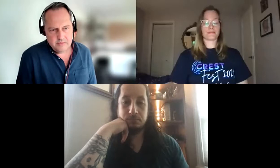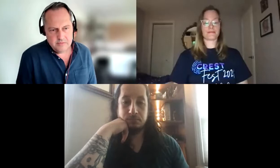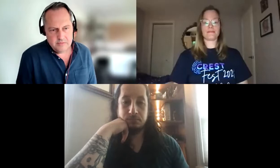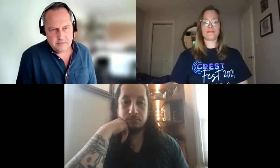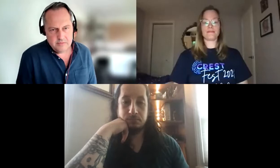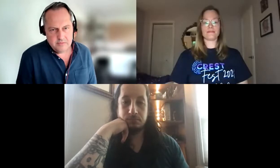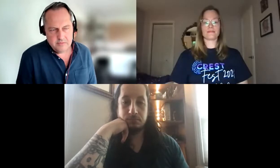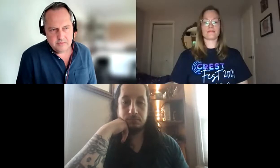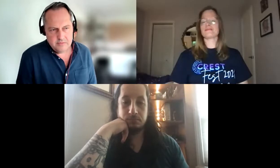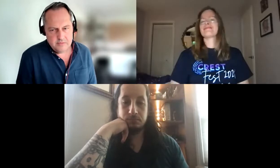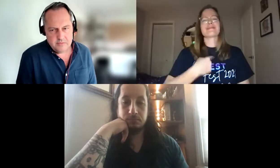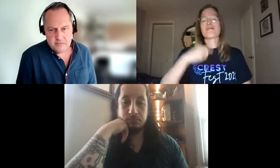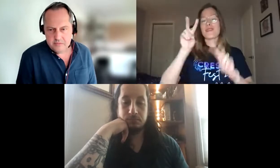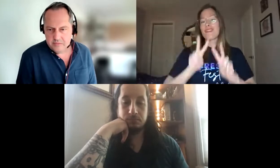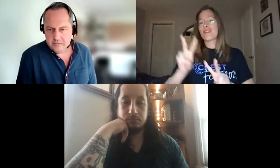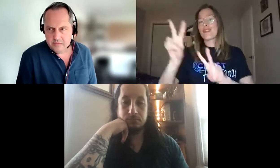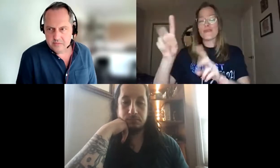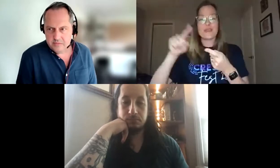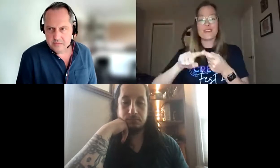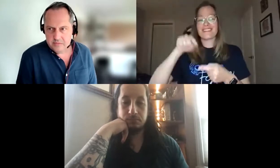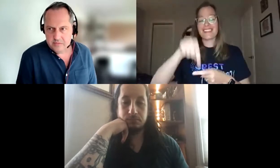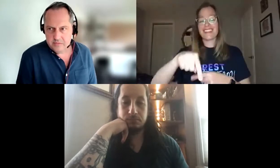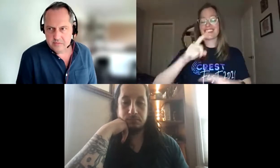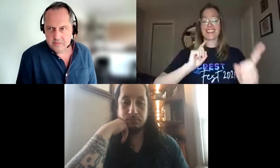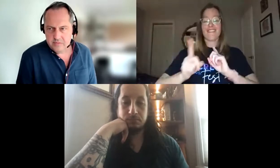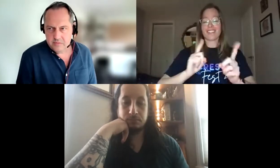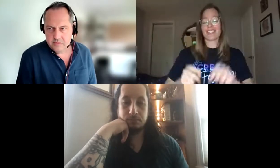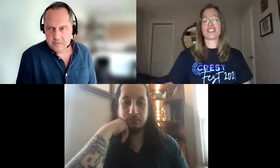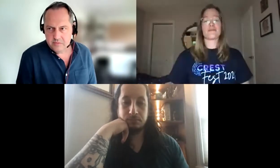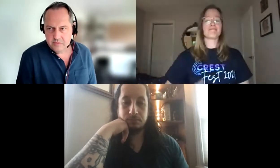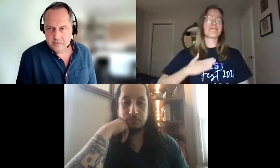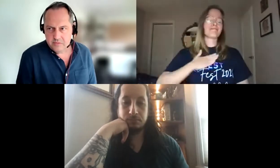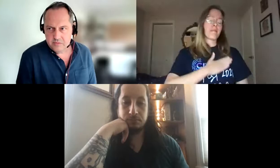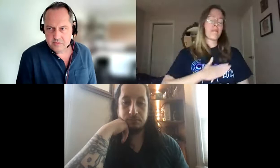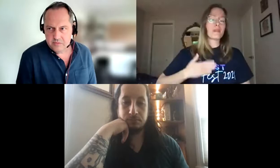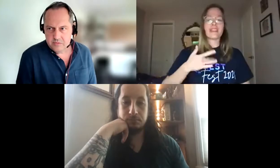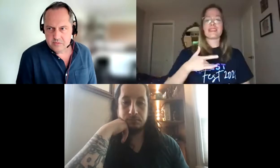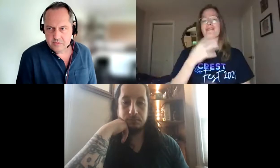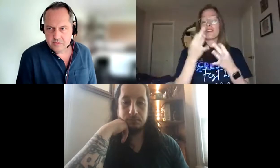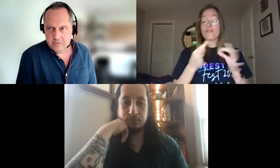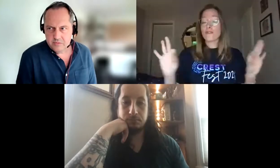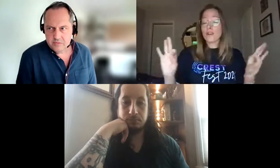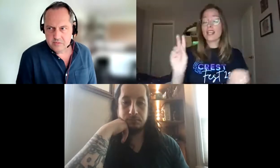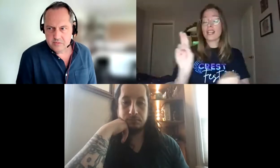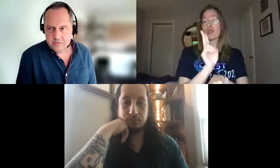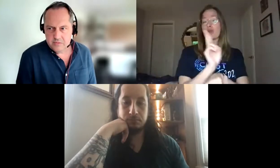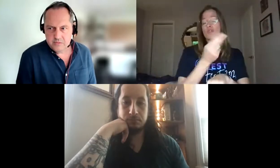Both presenters will be able to see all of the questions in the Q&A chat, and I'm really looking forward to this